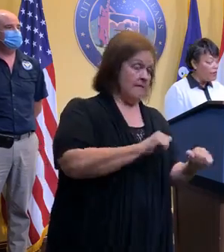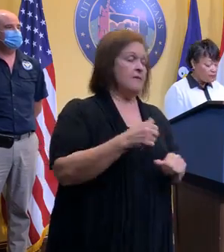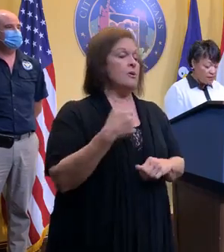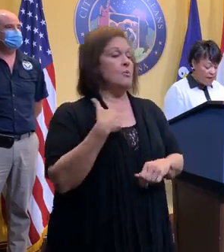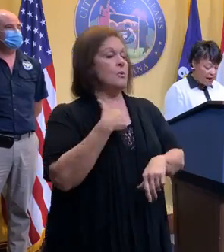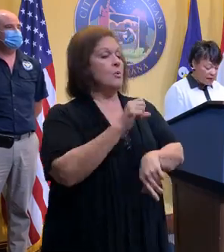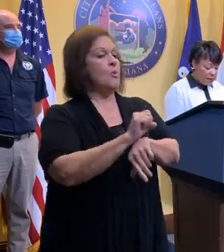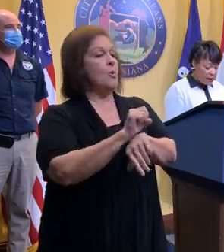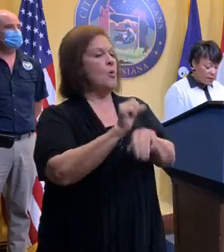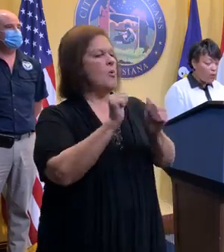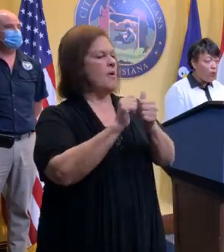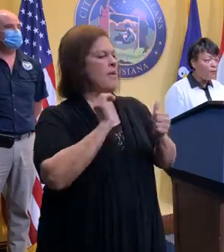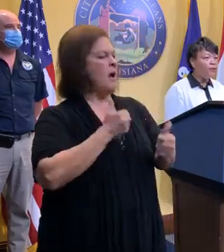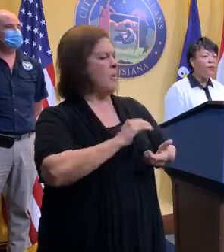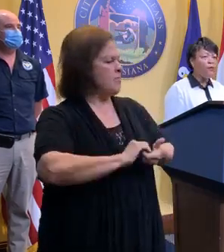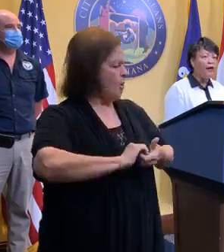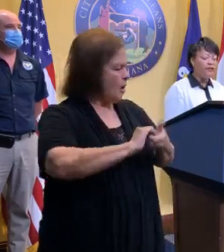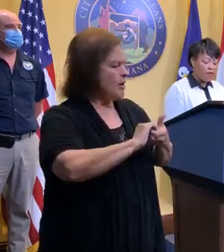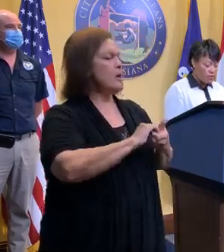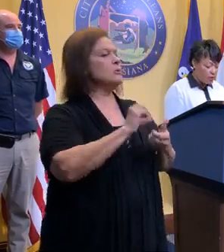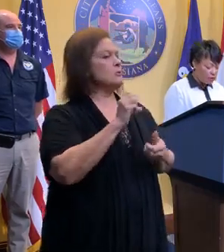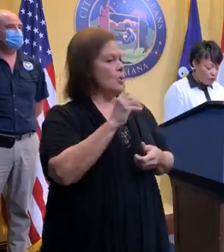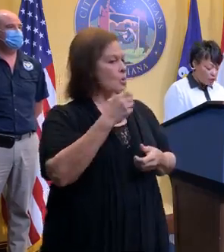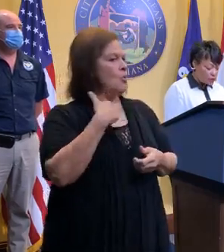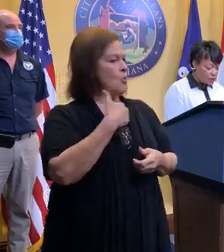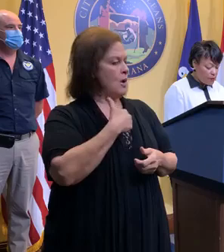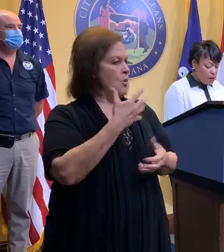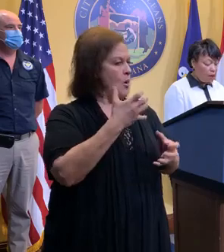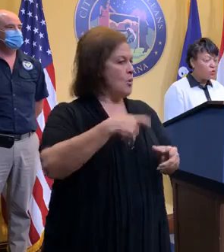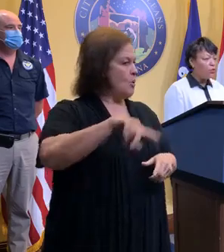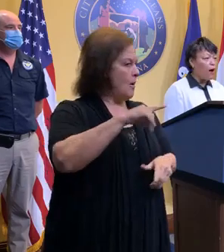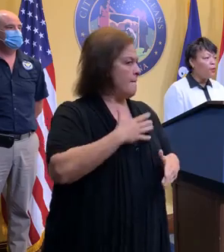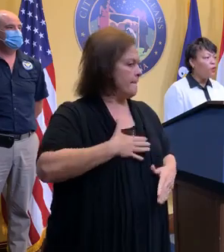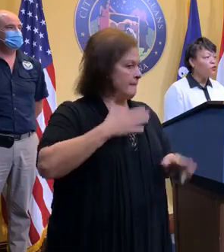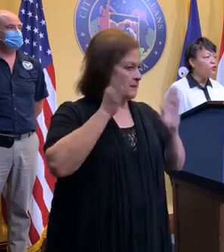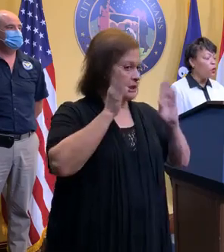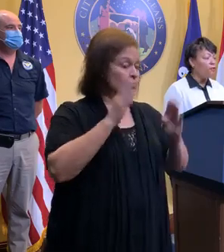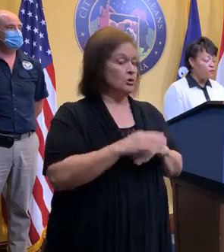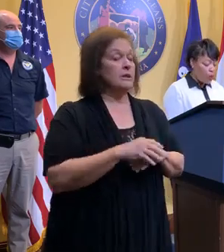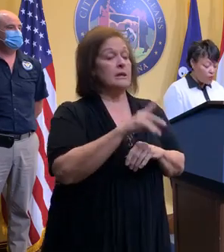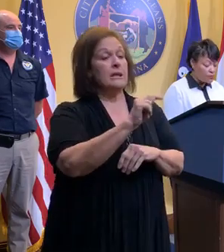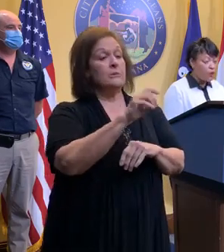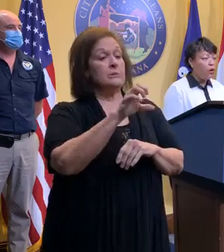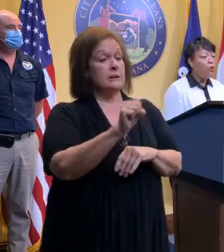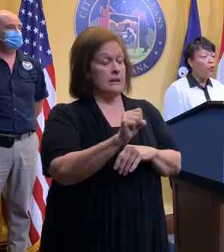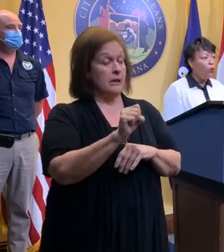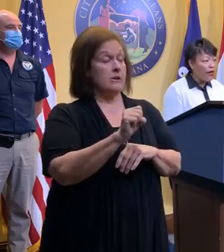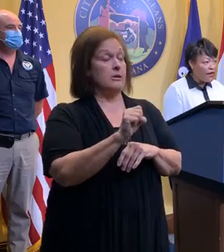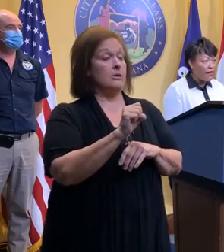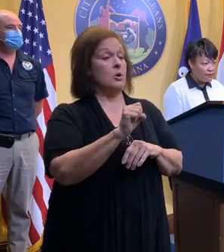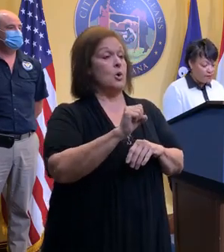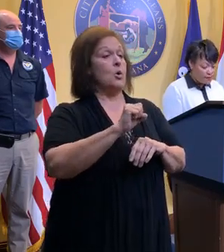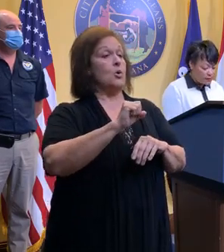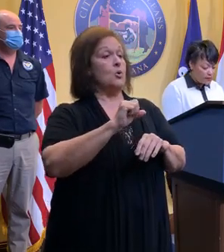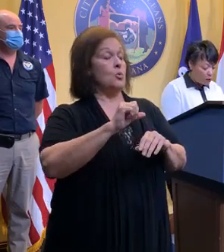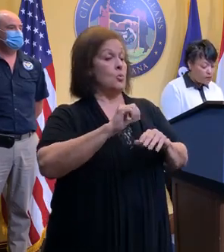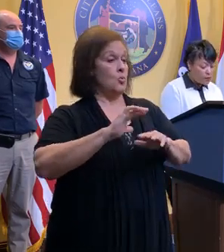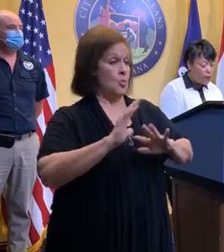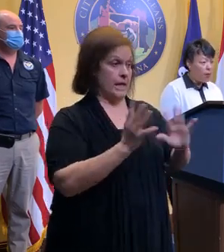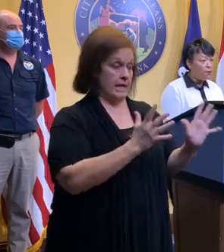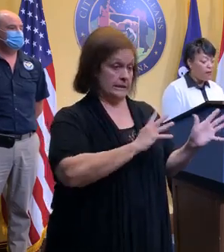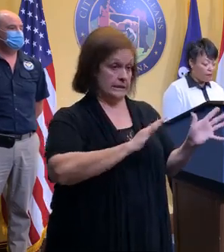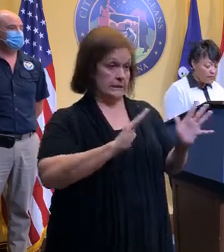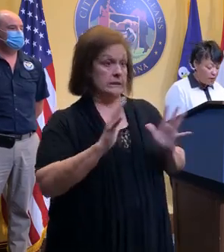partners as it relates to that. And we want people to pay attention, of course. Tropical storm force winds. This